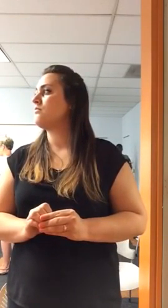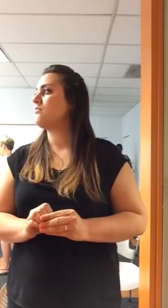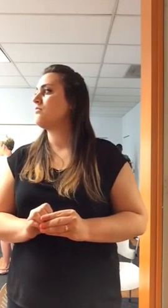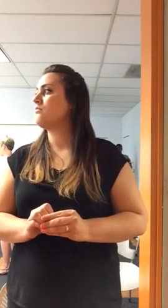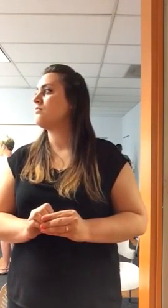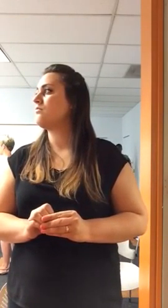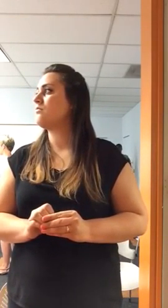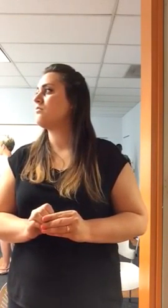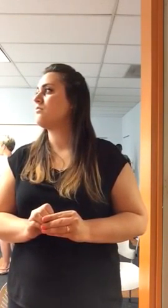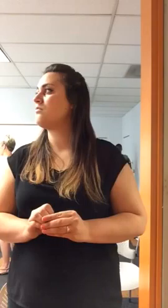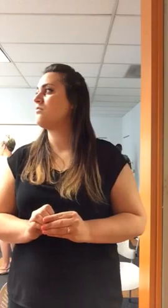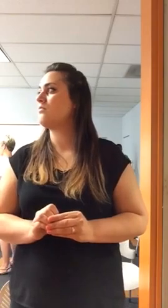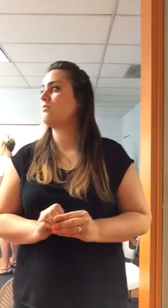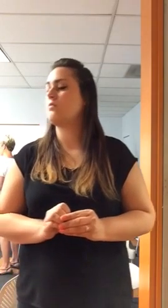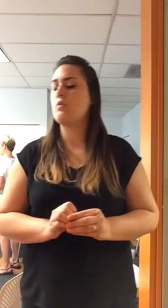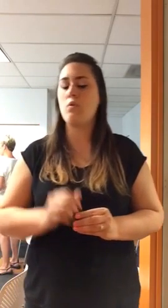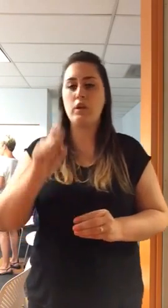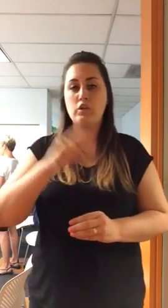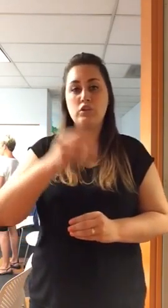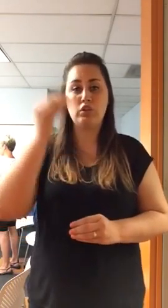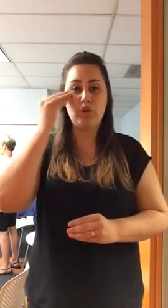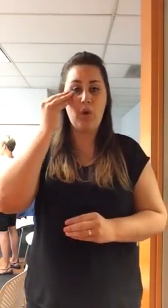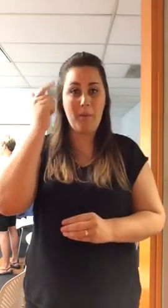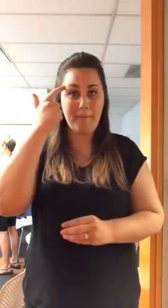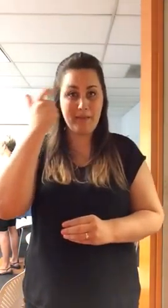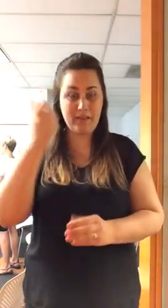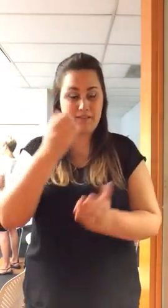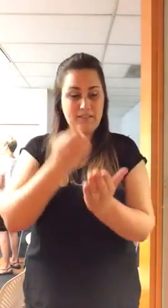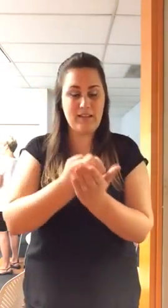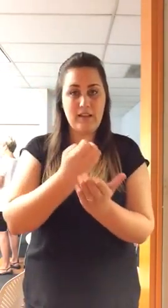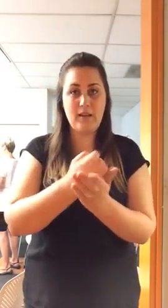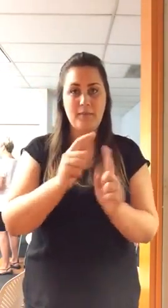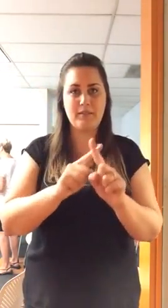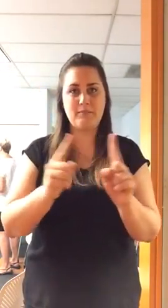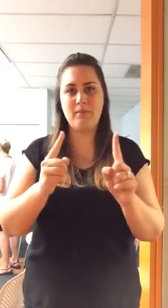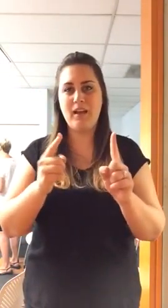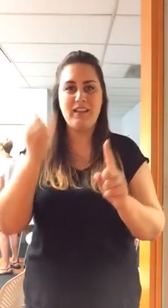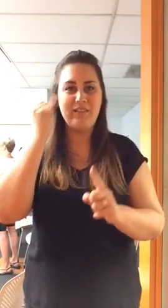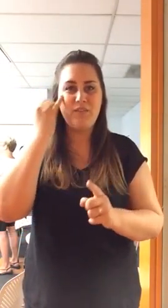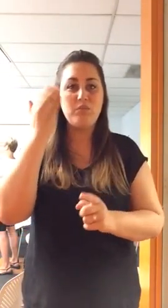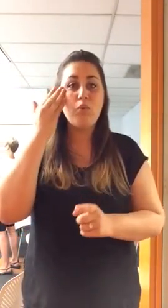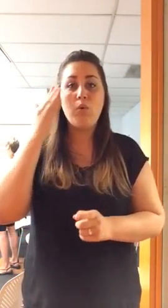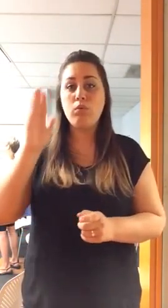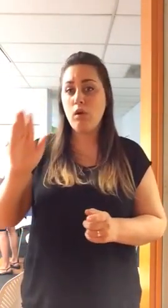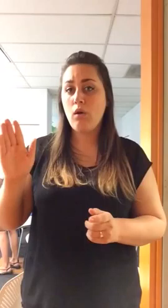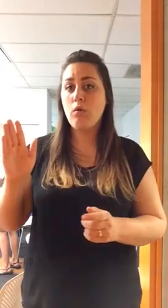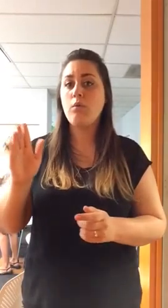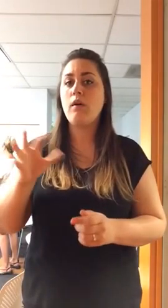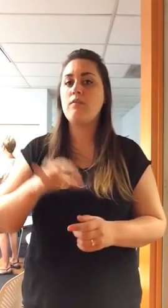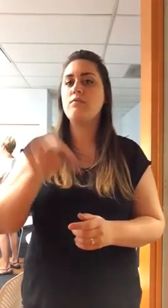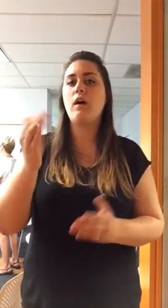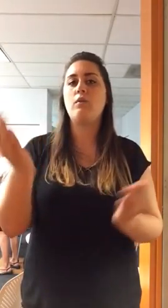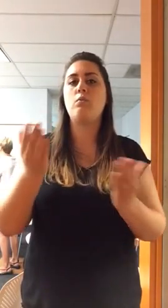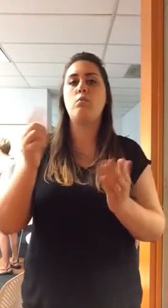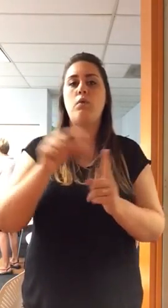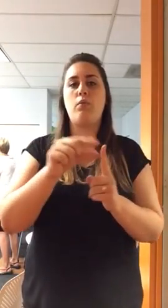And I know we should know this because it's an economics class, but just in case we've forgotten, let me quickly define what that word means. Economy.